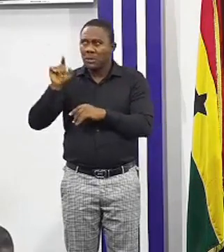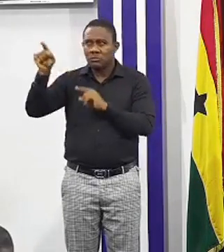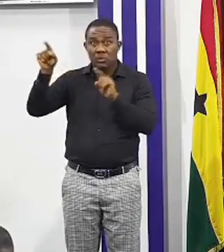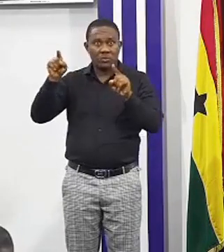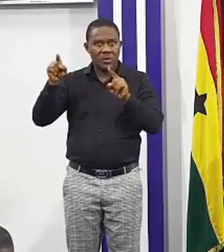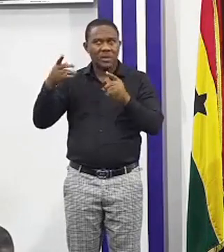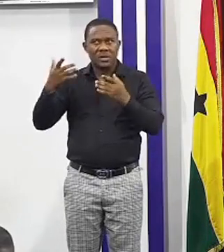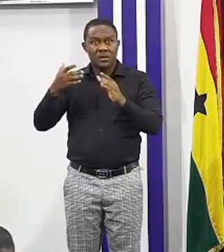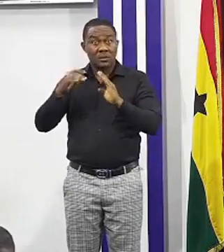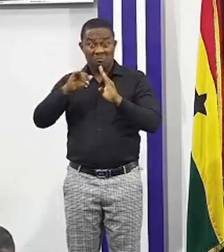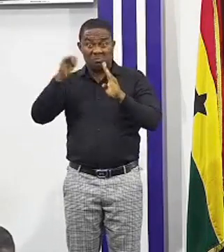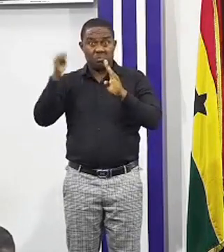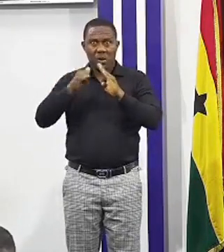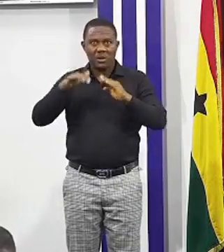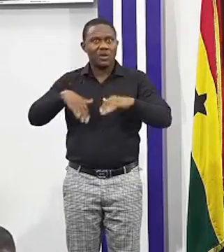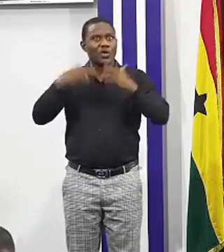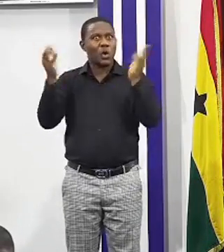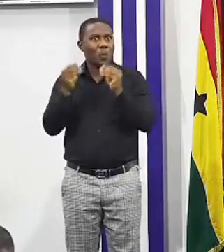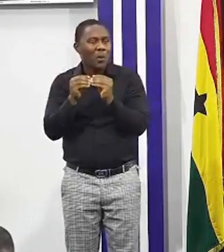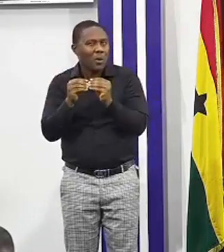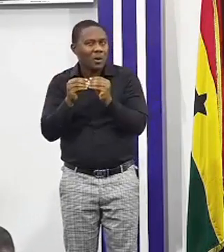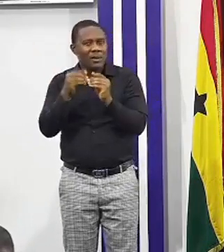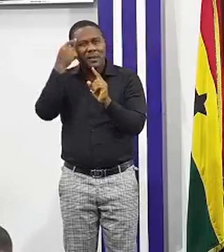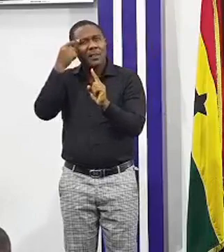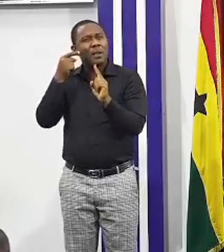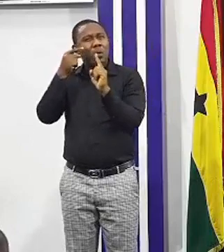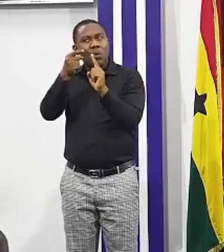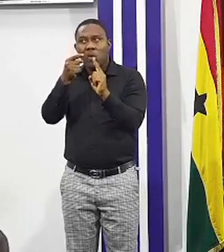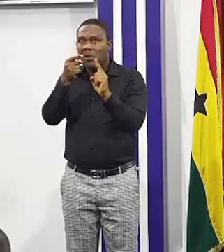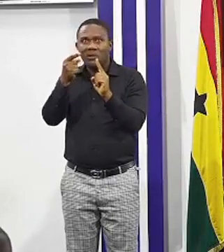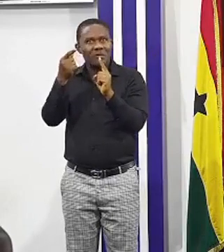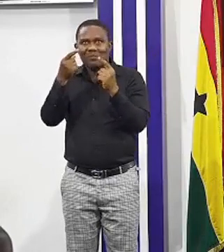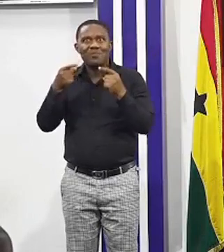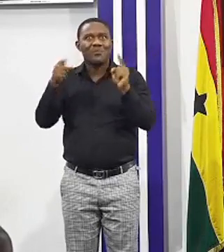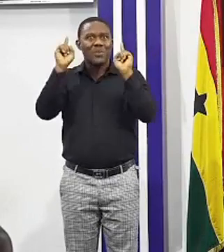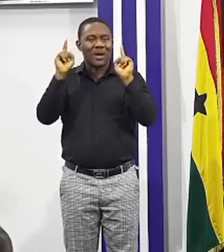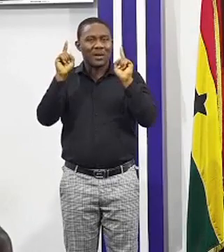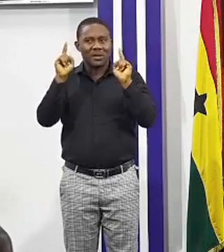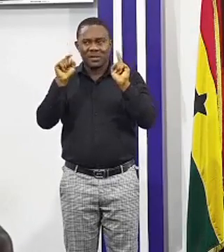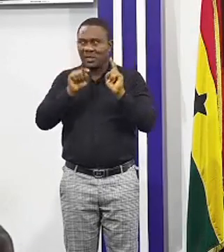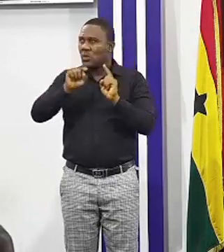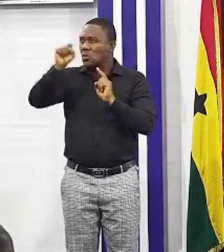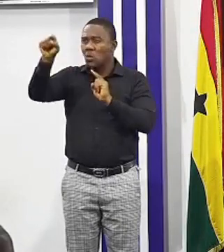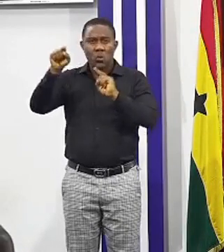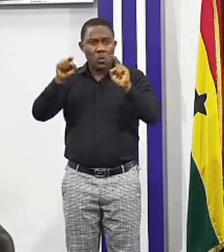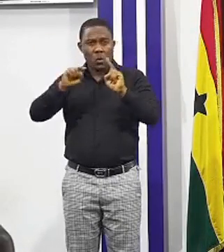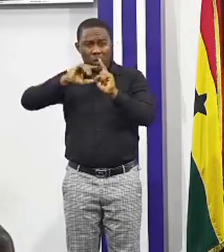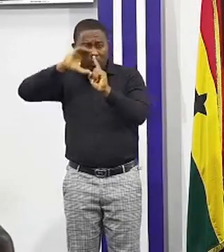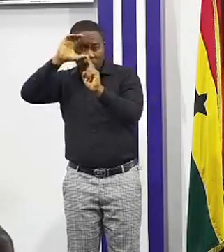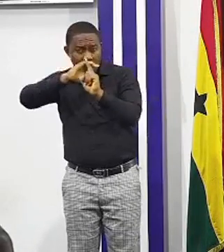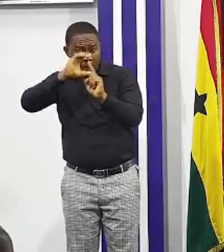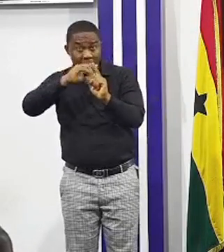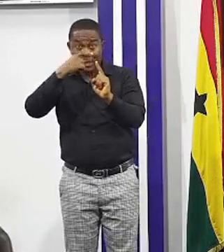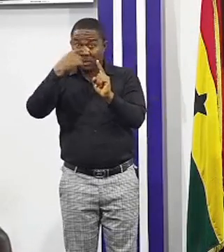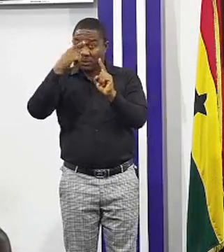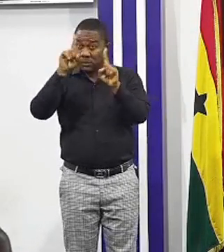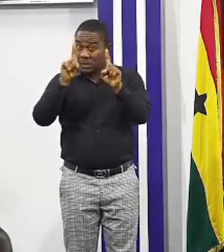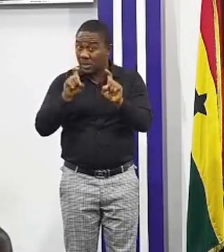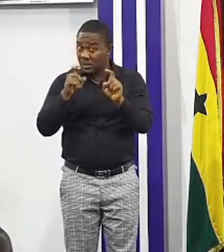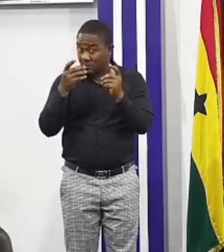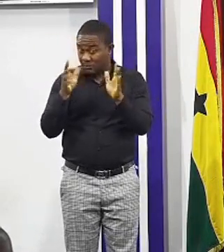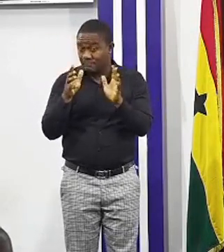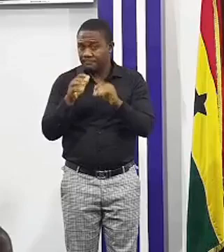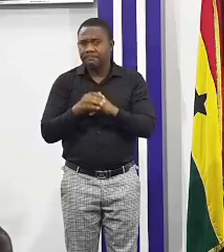lifted because the objective had been achieved. The objective of giving them the opportunity to go out and test had been achieved. Now, dealing